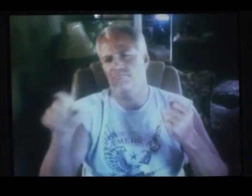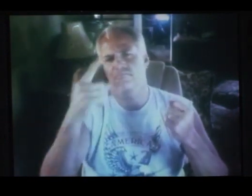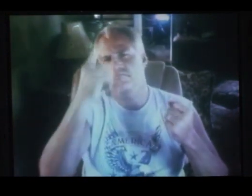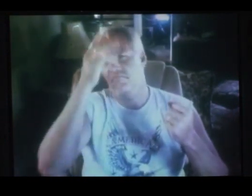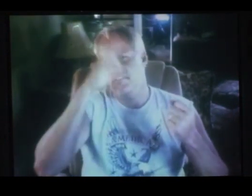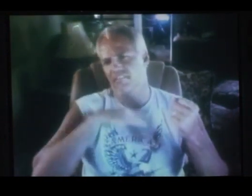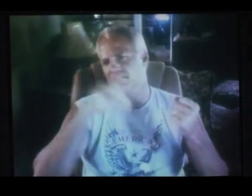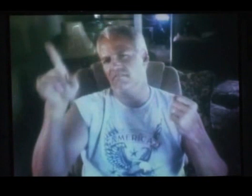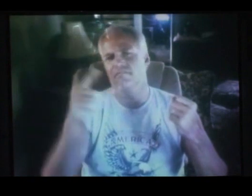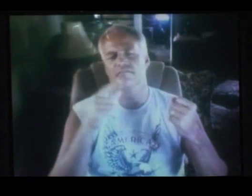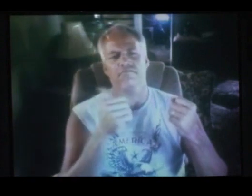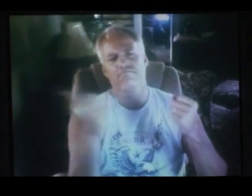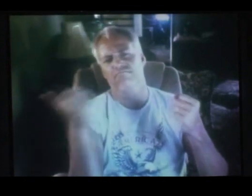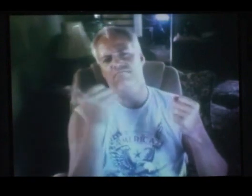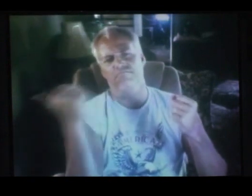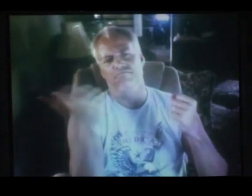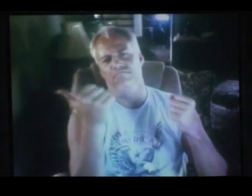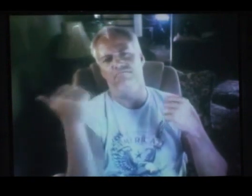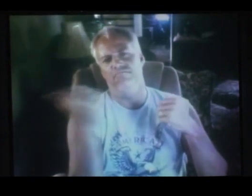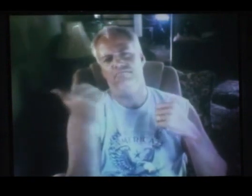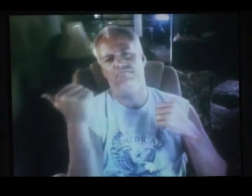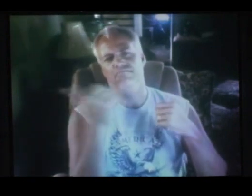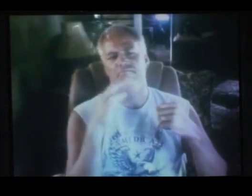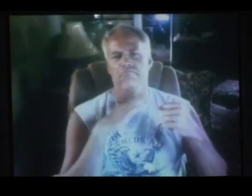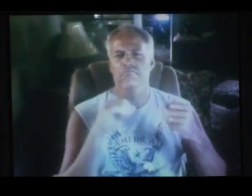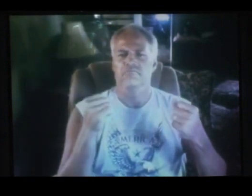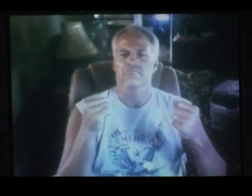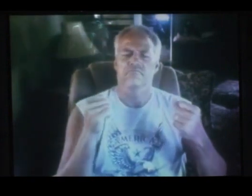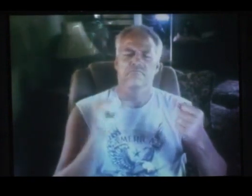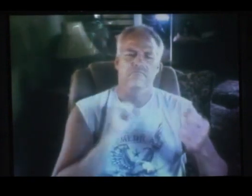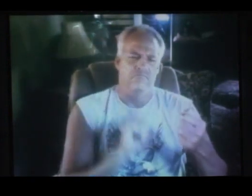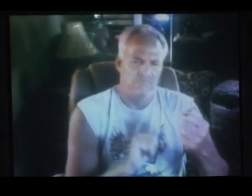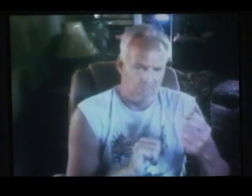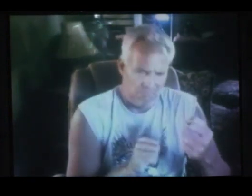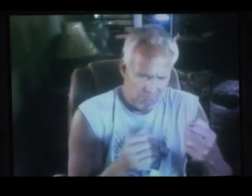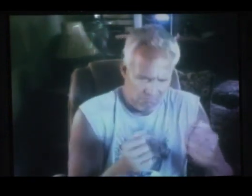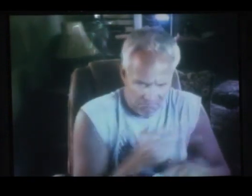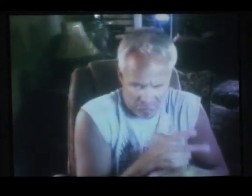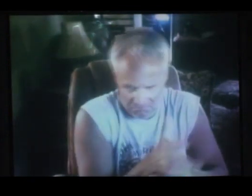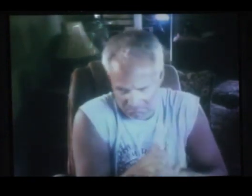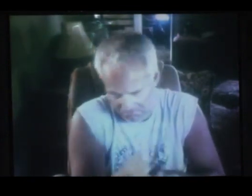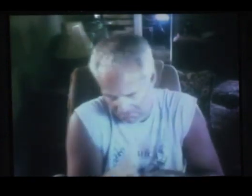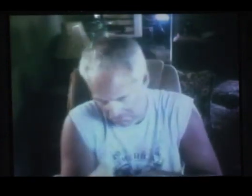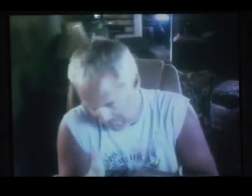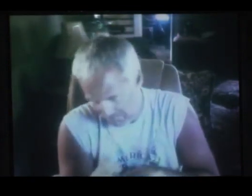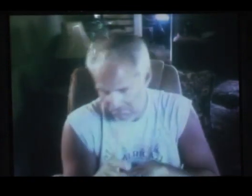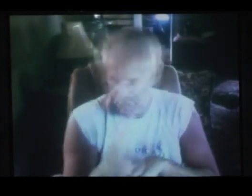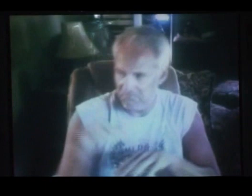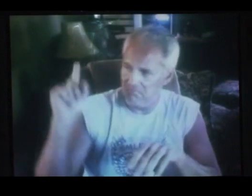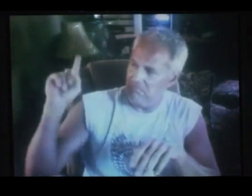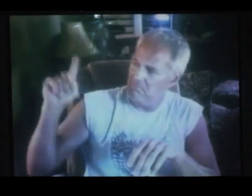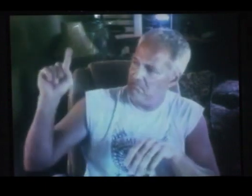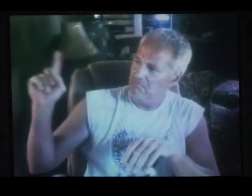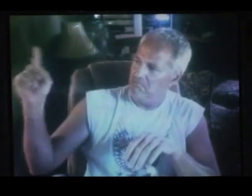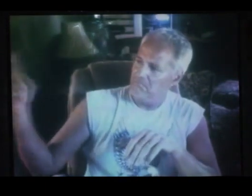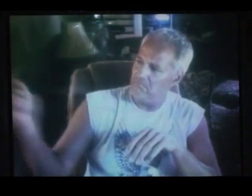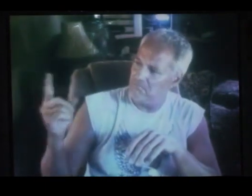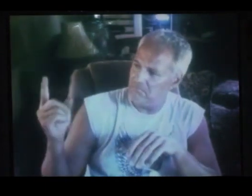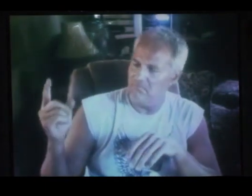know, kind of notices that there's a man over there, he's hitchhiking, and so he kind of pulls over and is like, okay, so the man comes